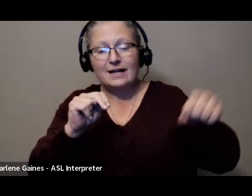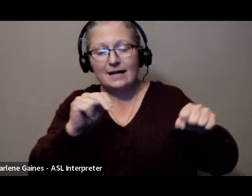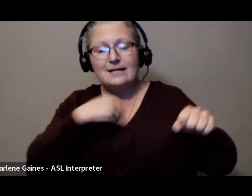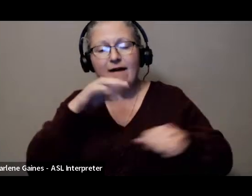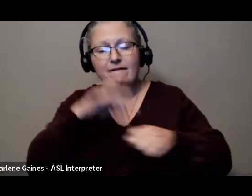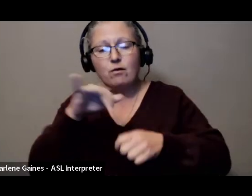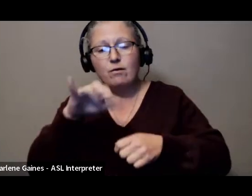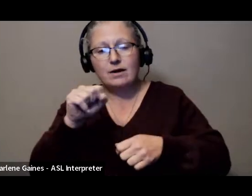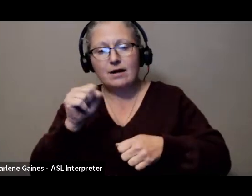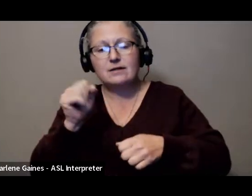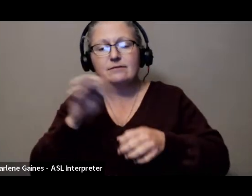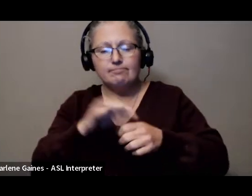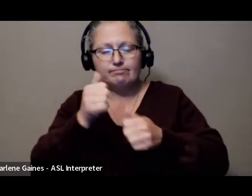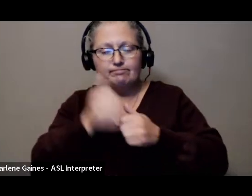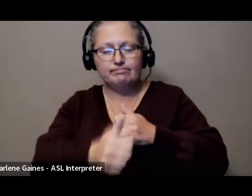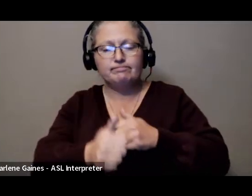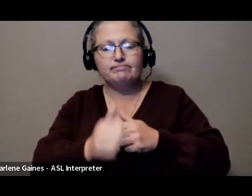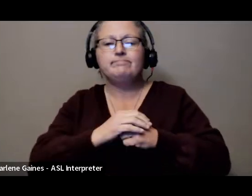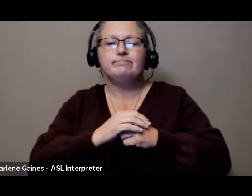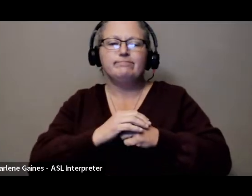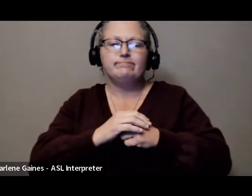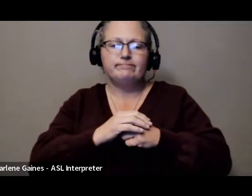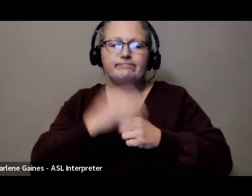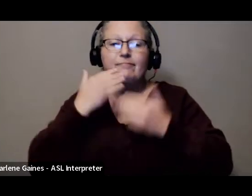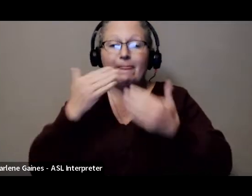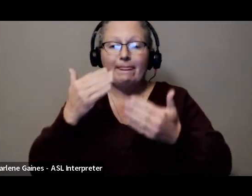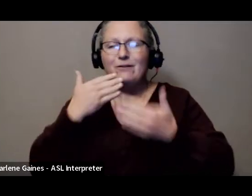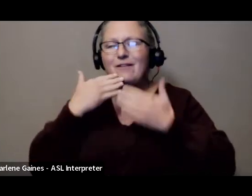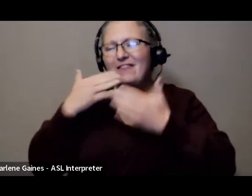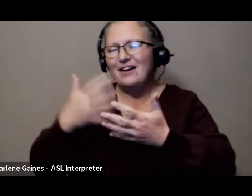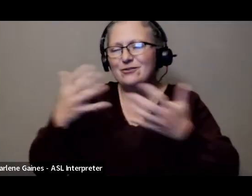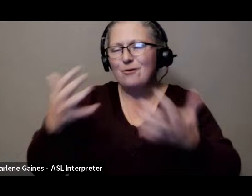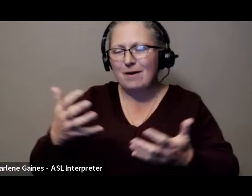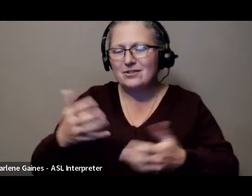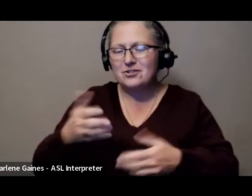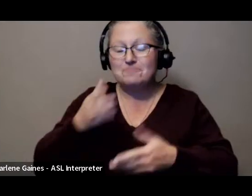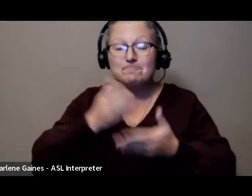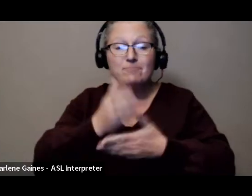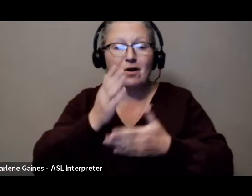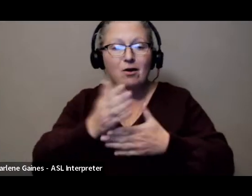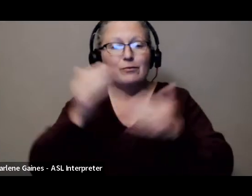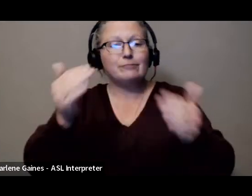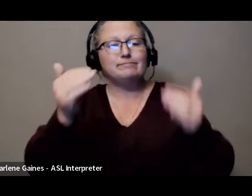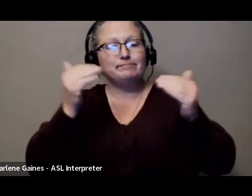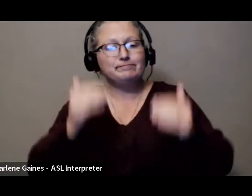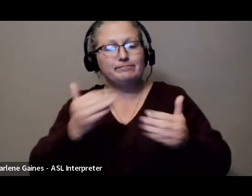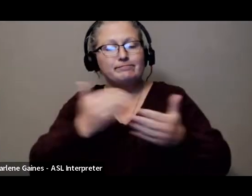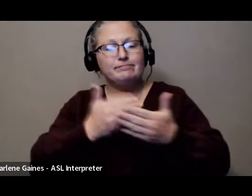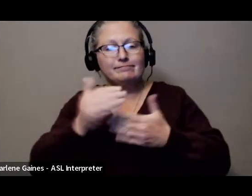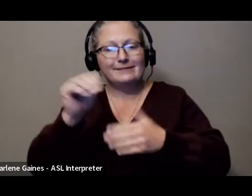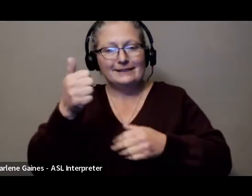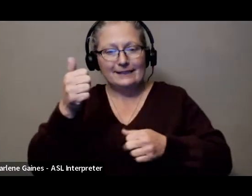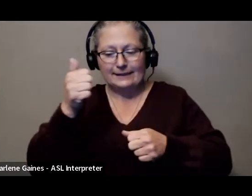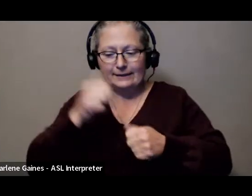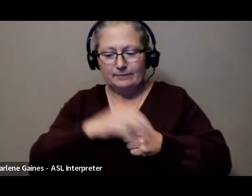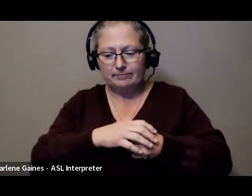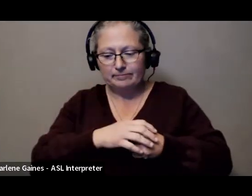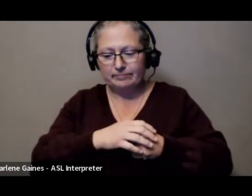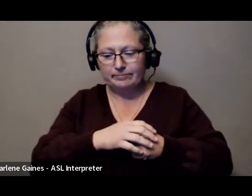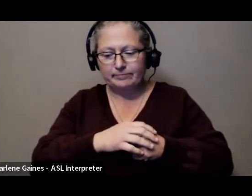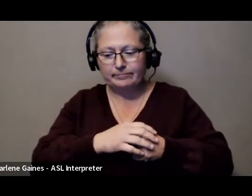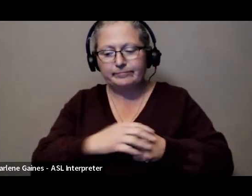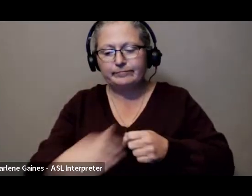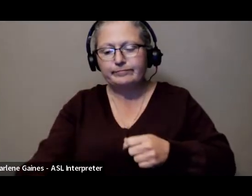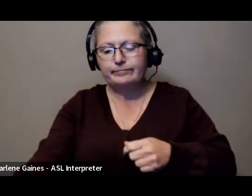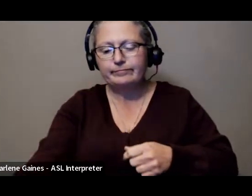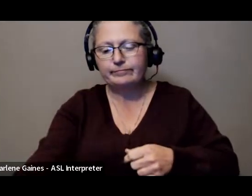vote yes, motion carries. Thank you. Thank you so much. All right, we're moving on to item 10.